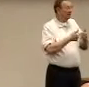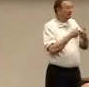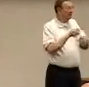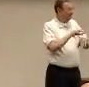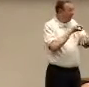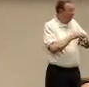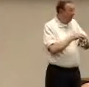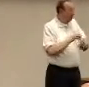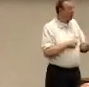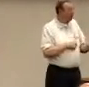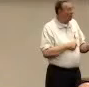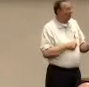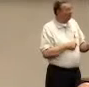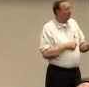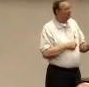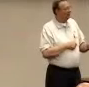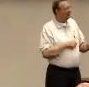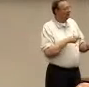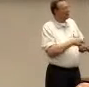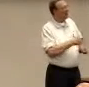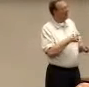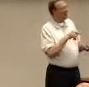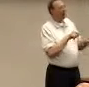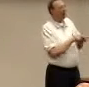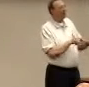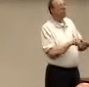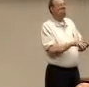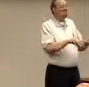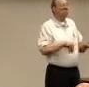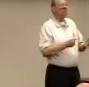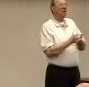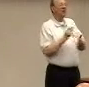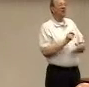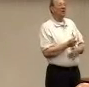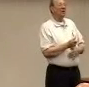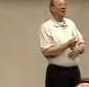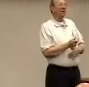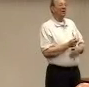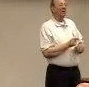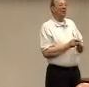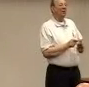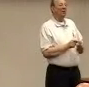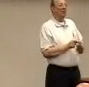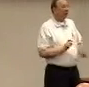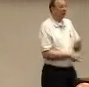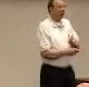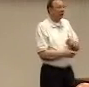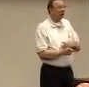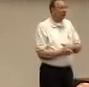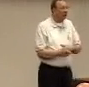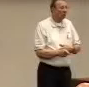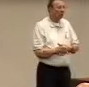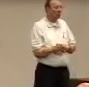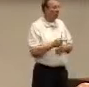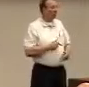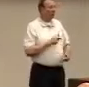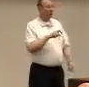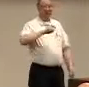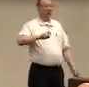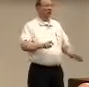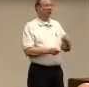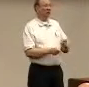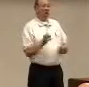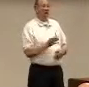is an amazing girl. She was kind of like him in many ways. She accepted the gospel quickly, but it changed her,